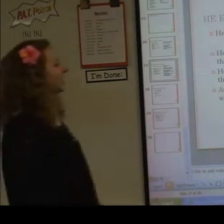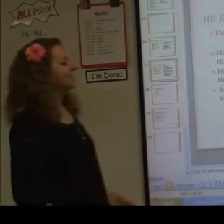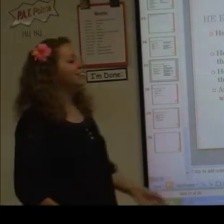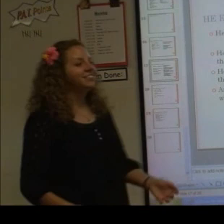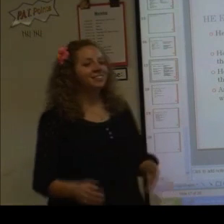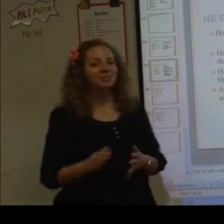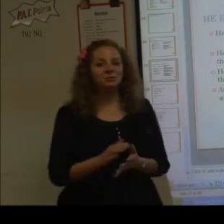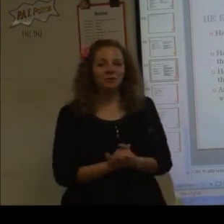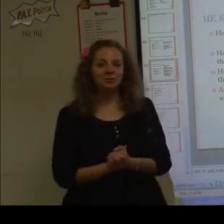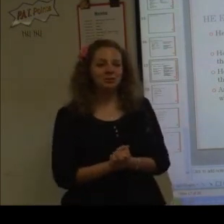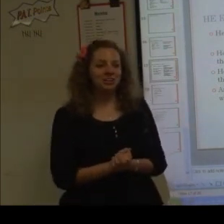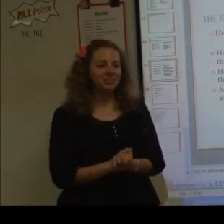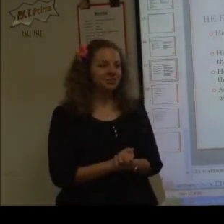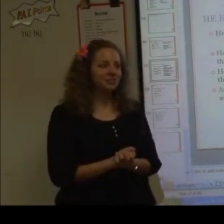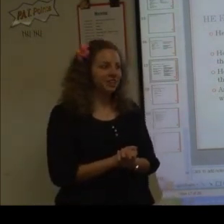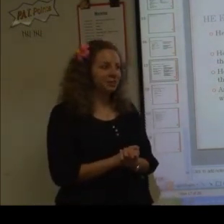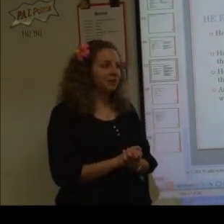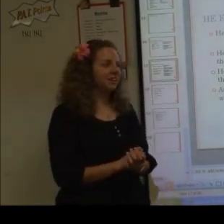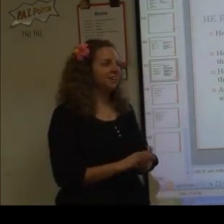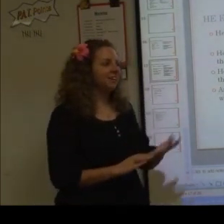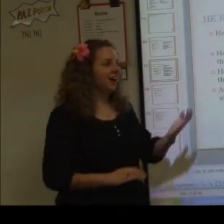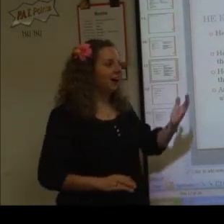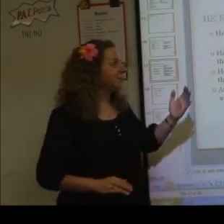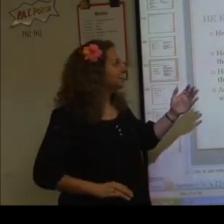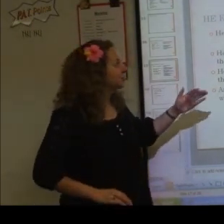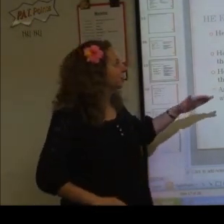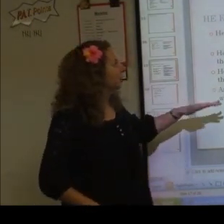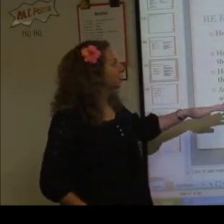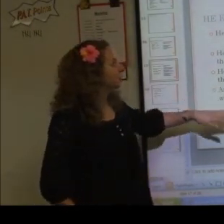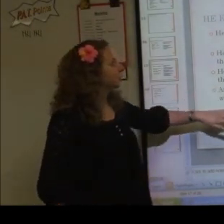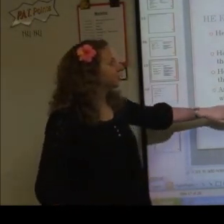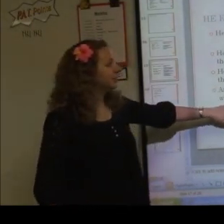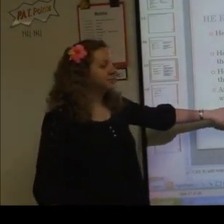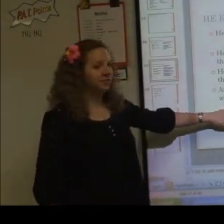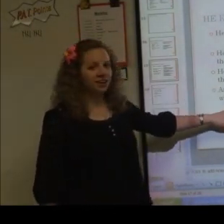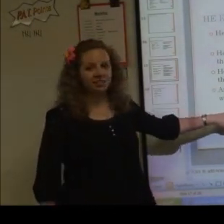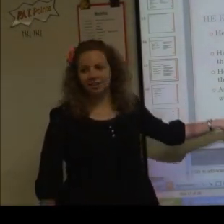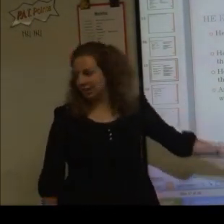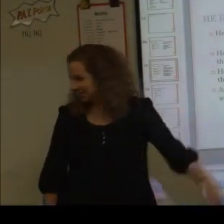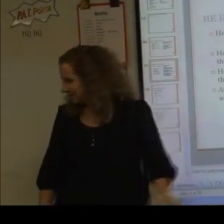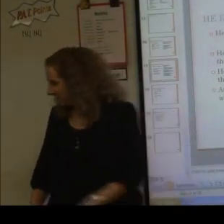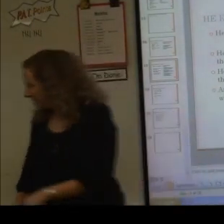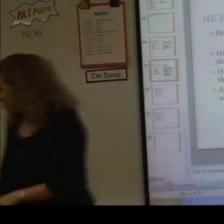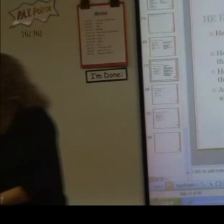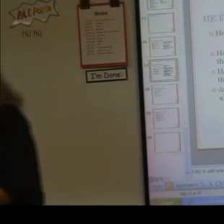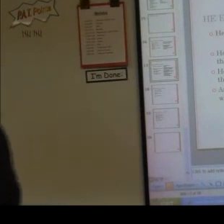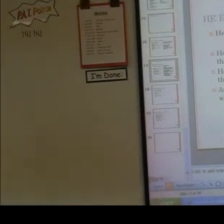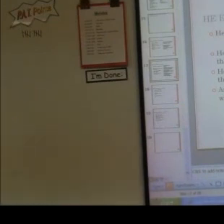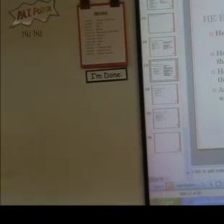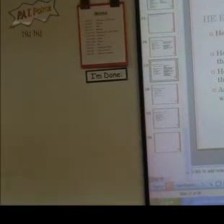Okay, this is what I want you guys to do for next week. I want you to go through and find the next verse.